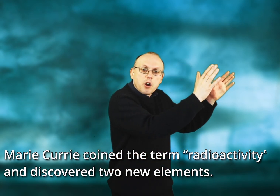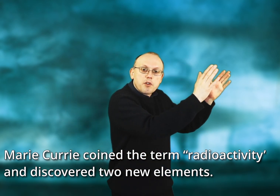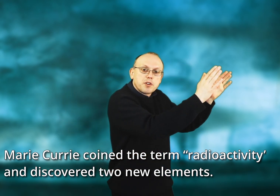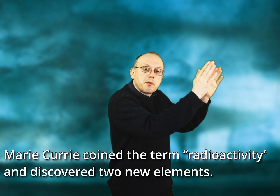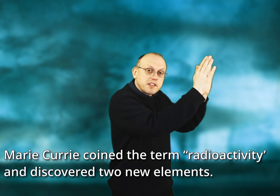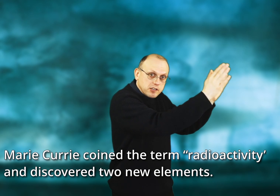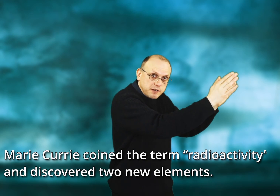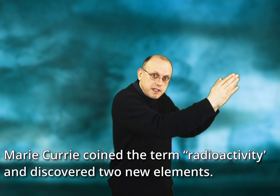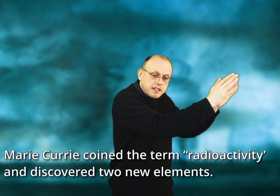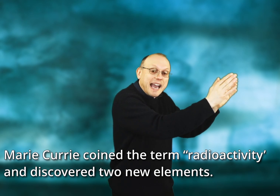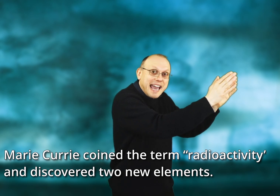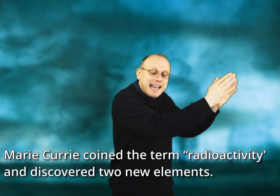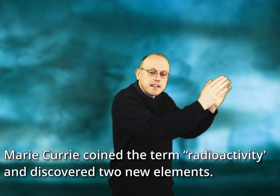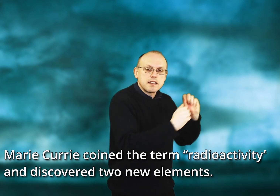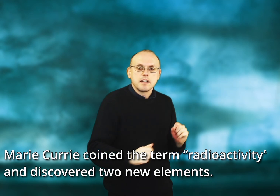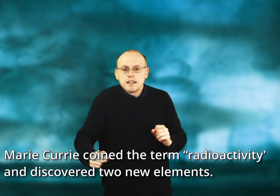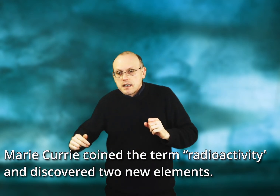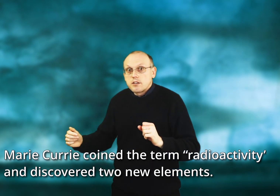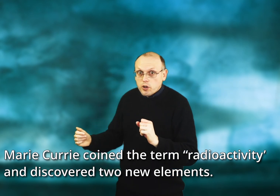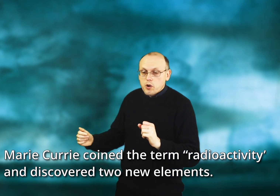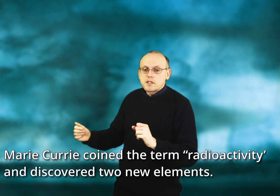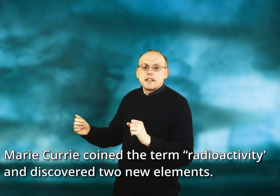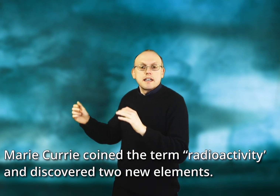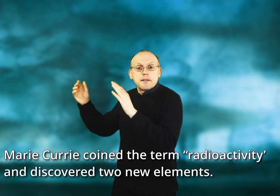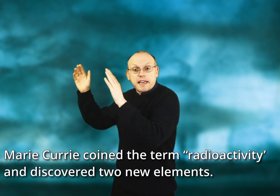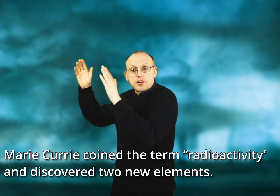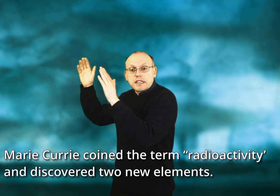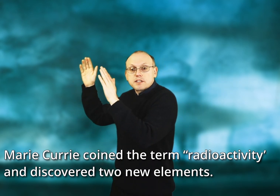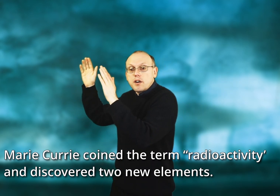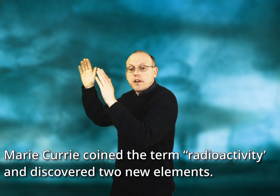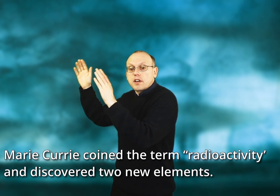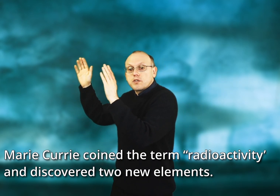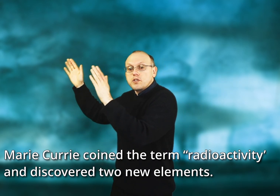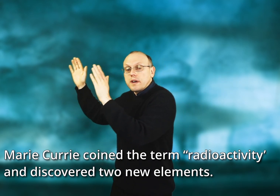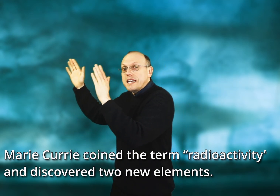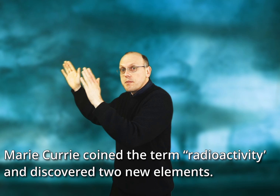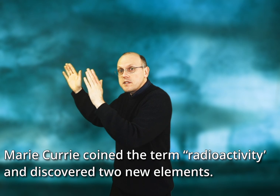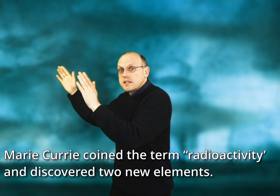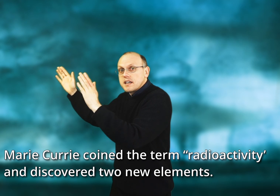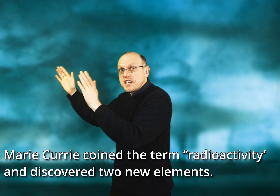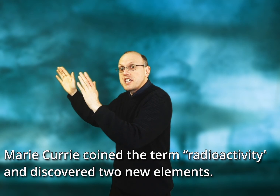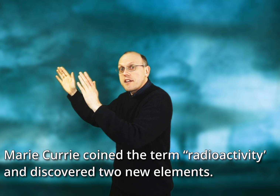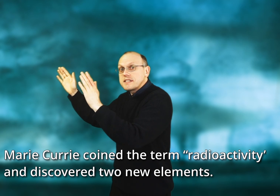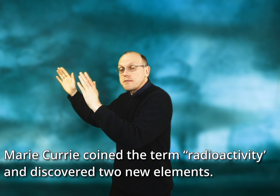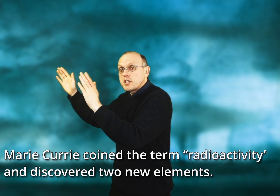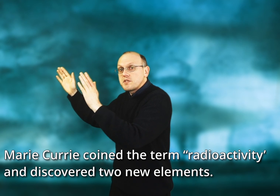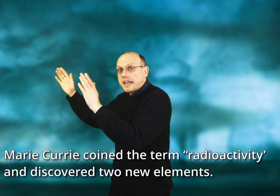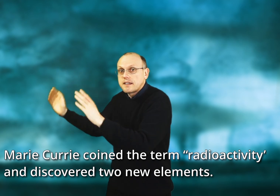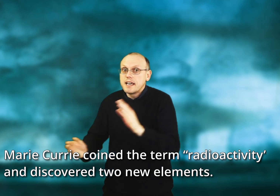term radioactivity and the clause Marie Curie discovered two new elements, they share the same subject.